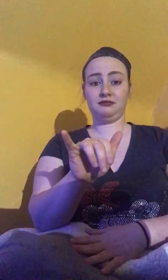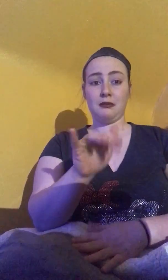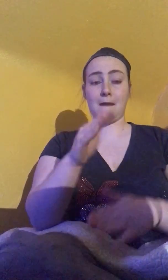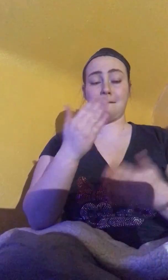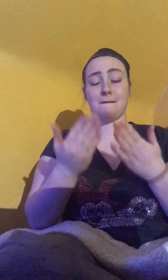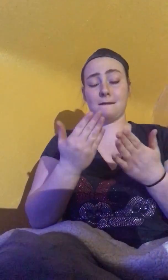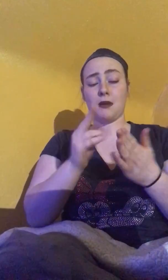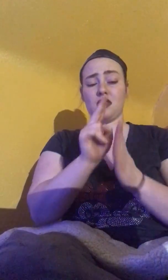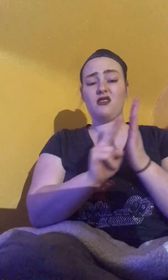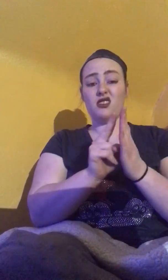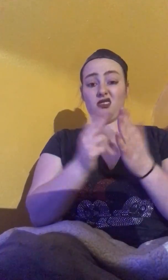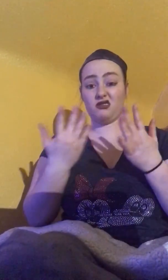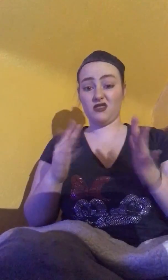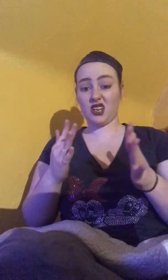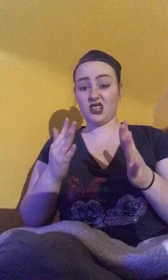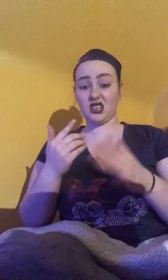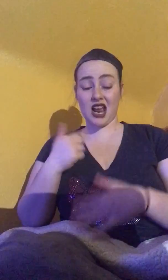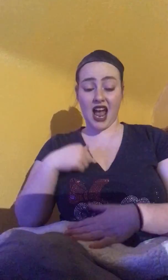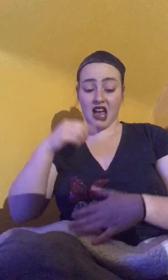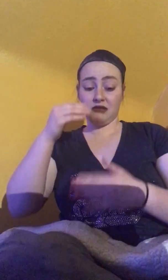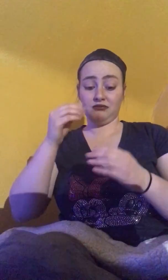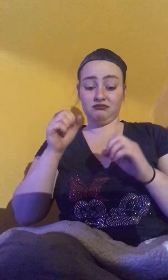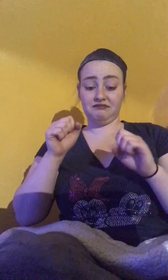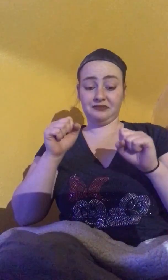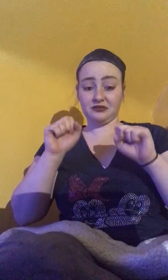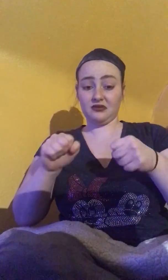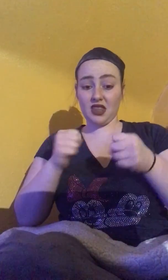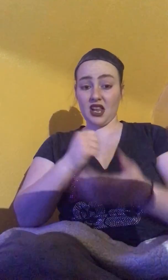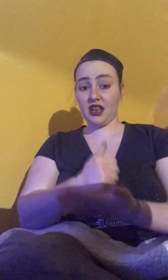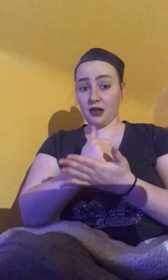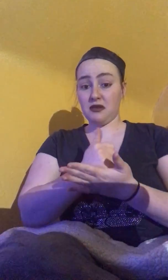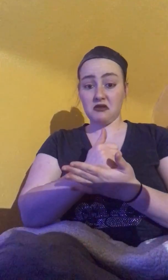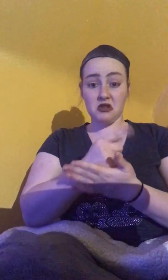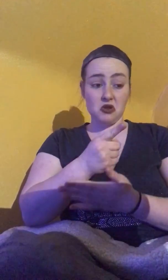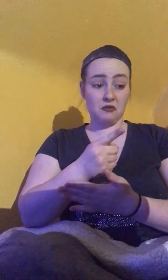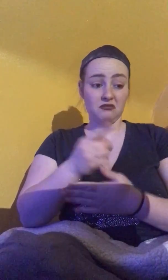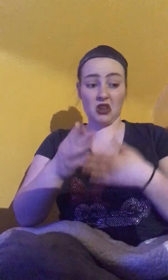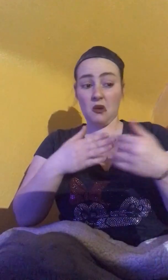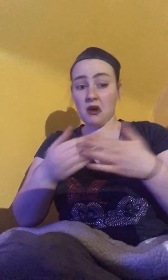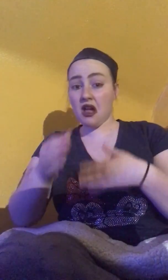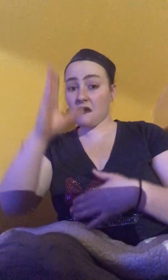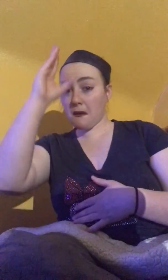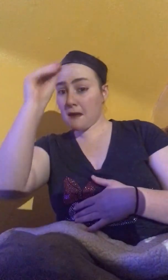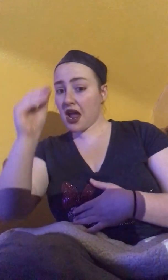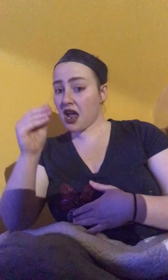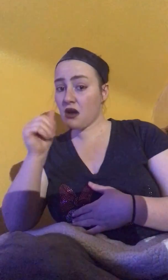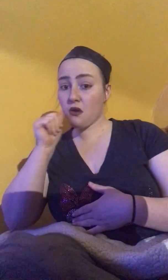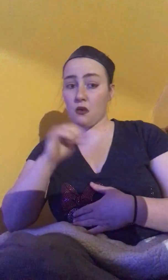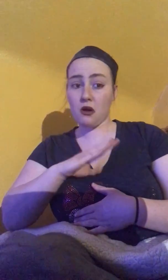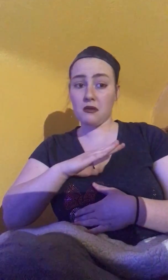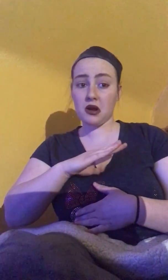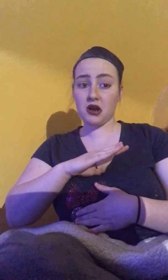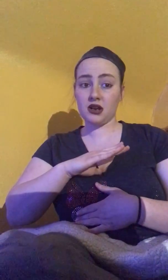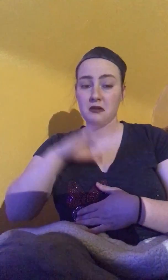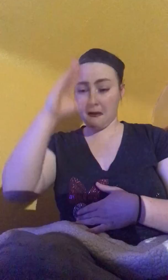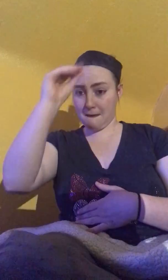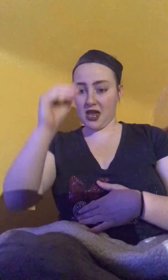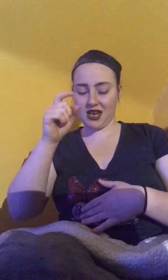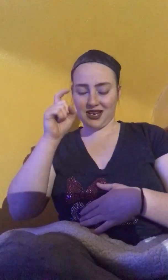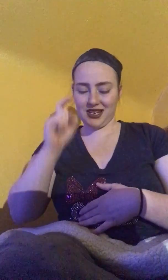provide you with some solutions that can help you, whether you're a woman or a guy who just really needs to get his act together. So when I was seeing